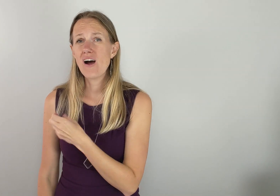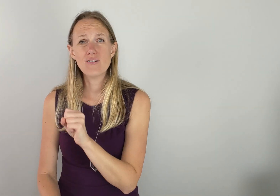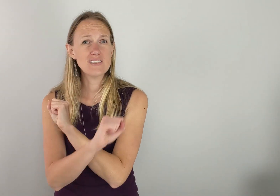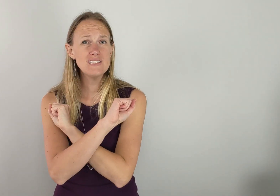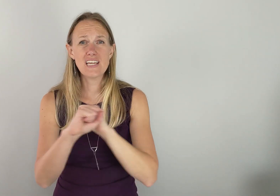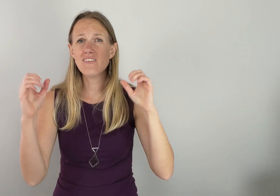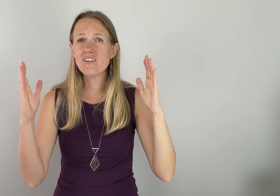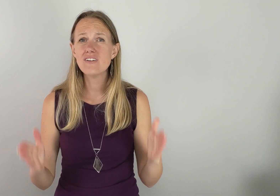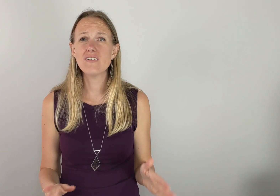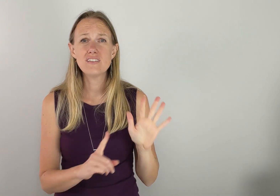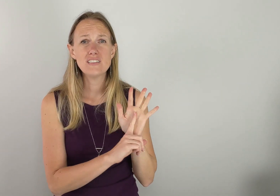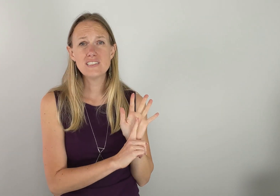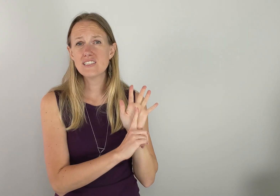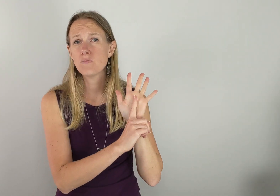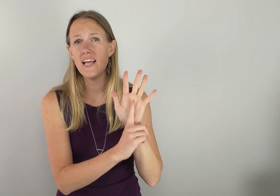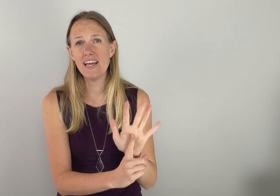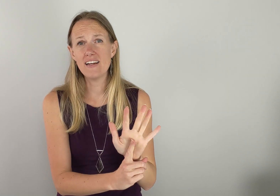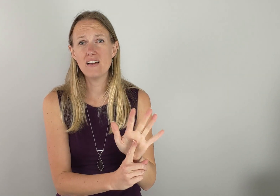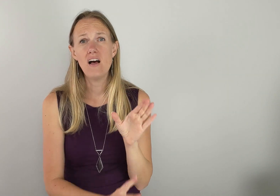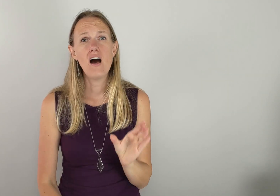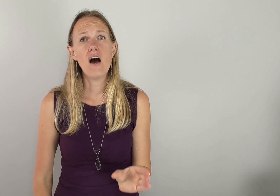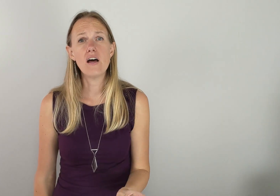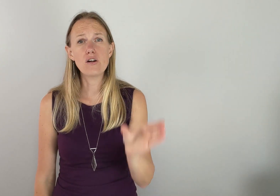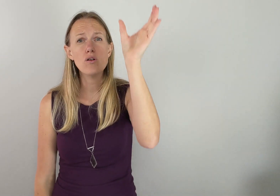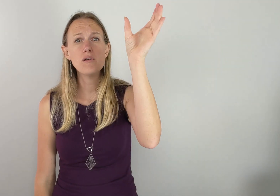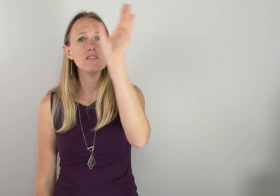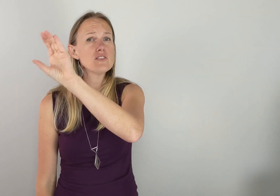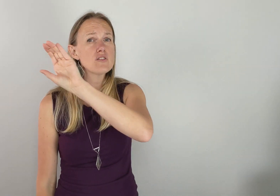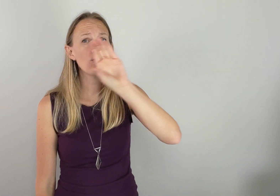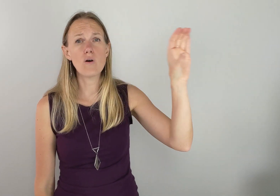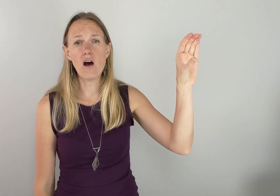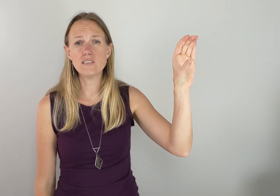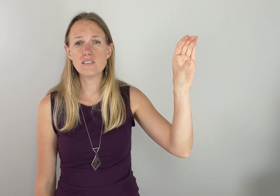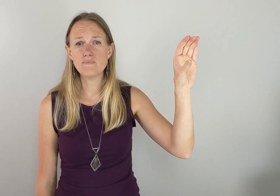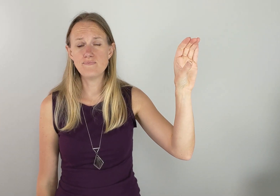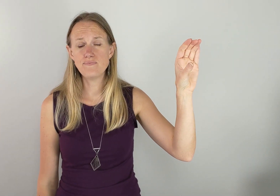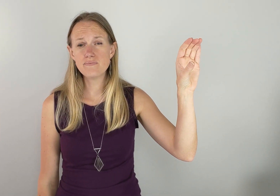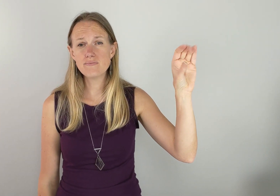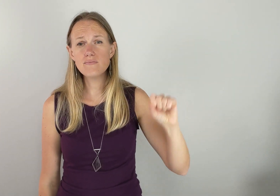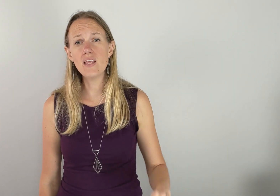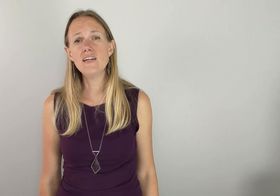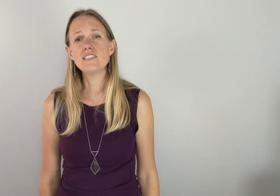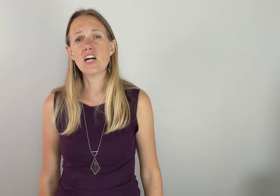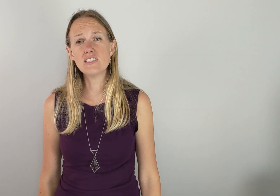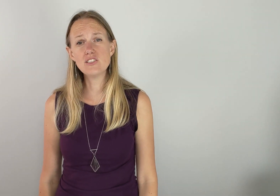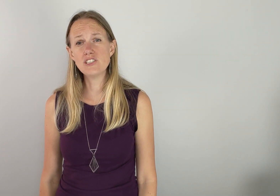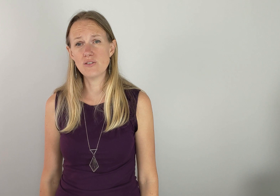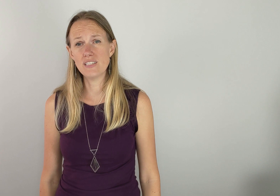Our Savior displayed on a criminal's cross. Darkness